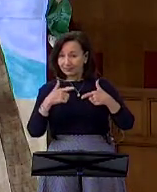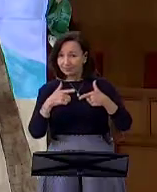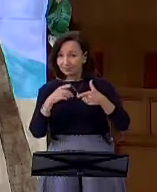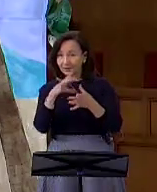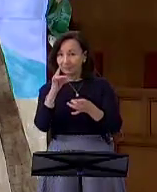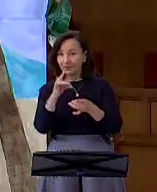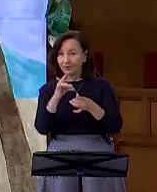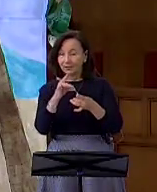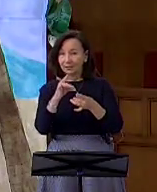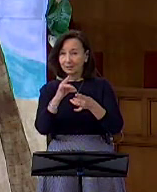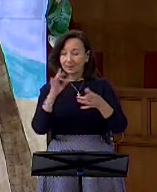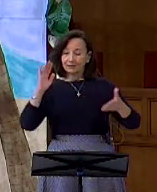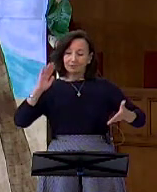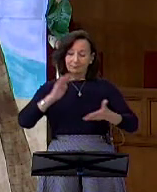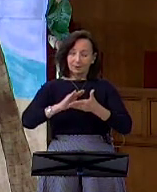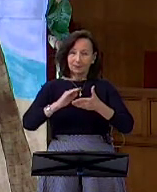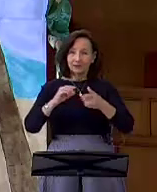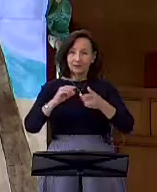eliminates pain and suffering.